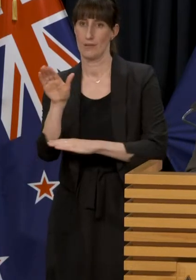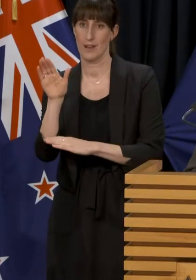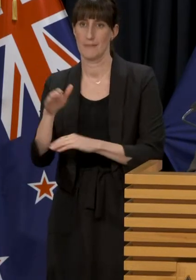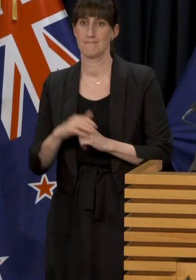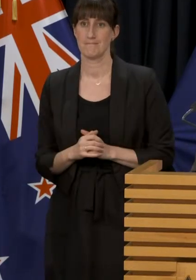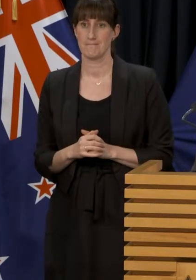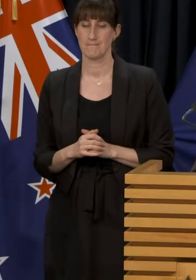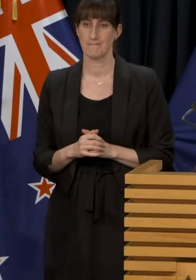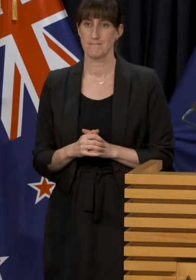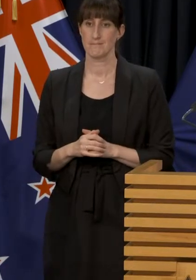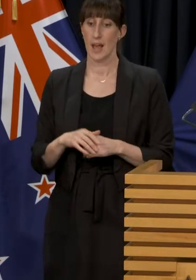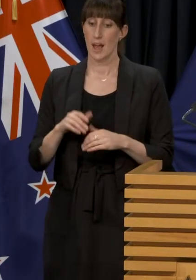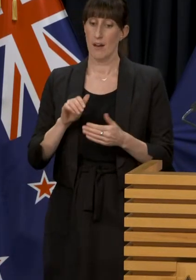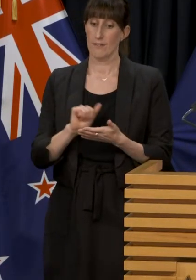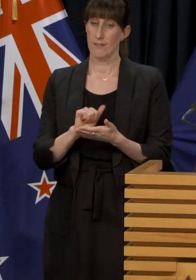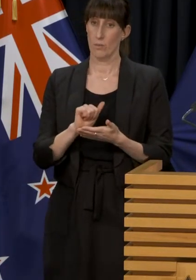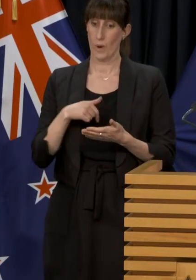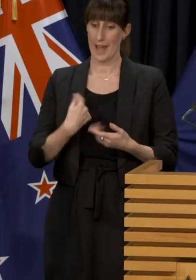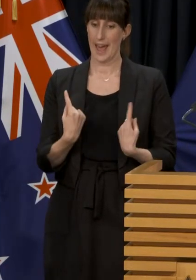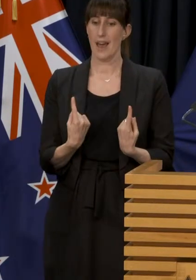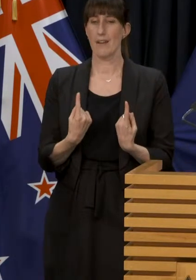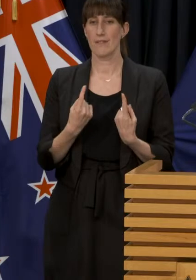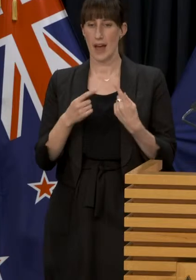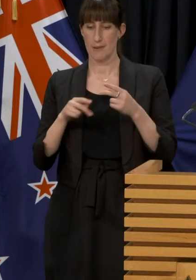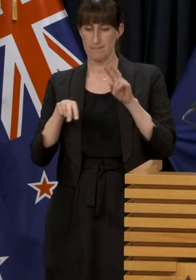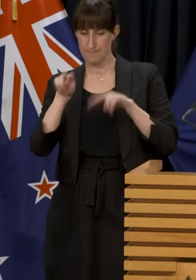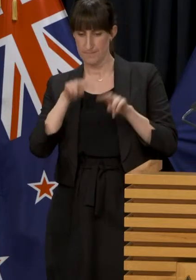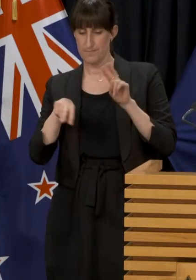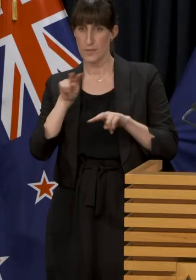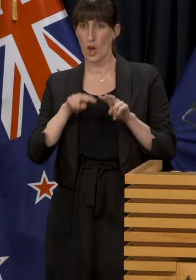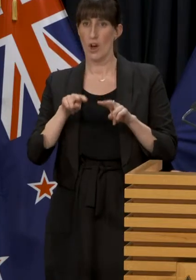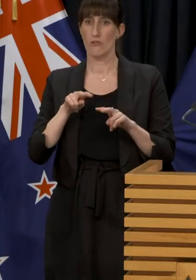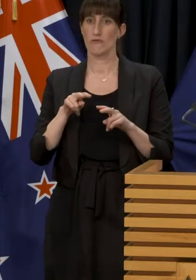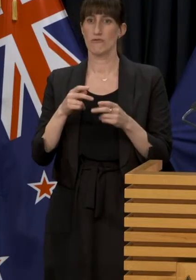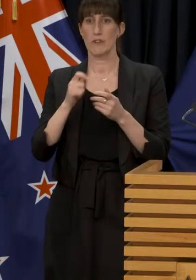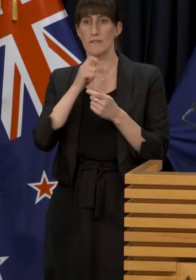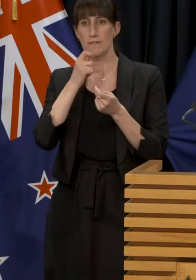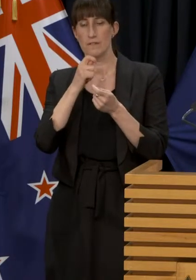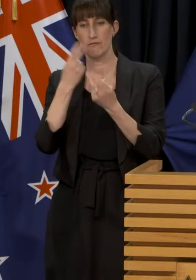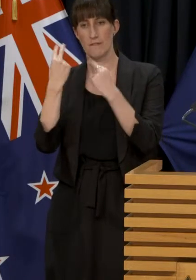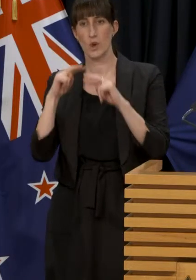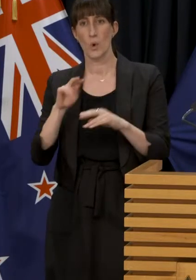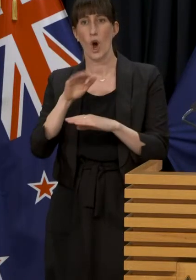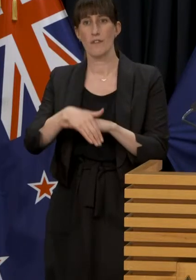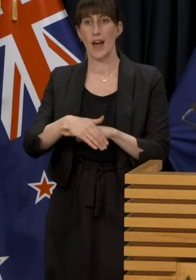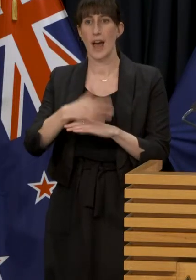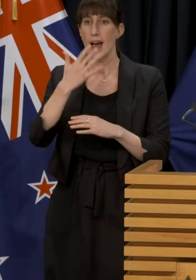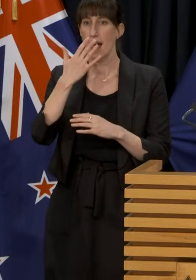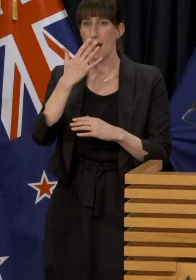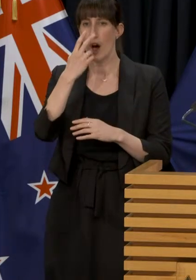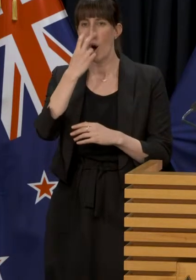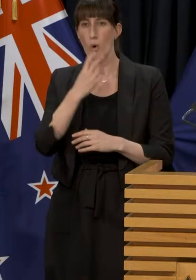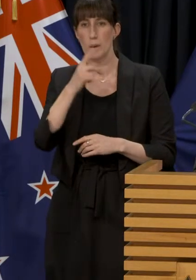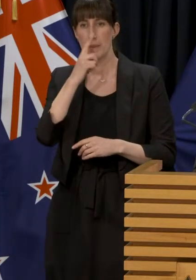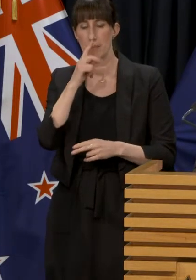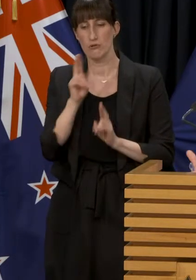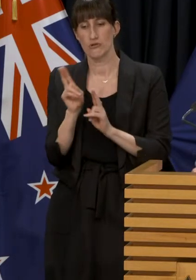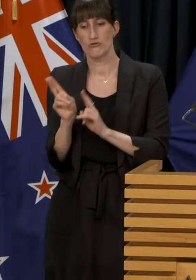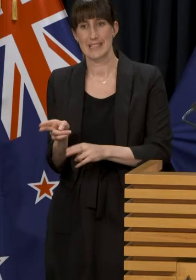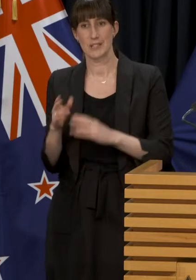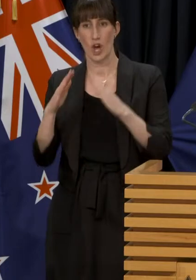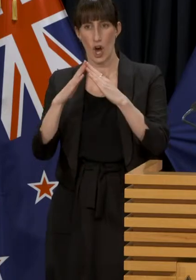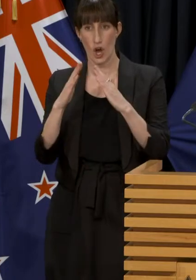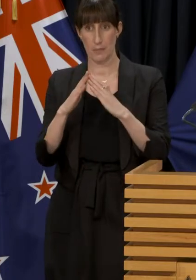our action plan on aged residential care, which is addressing the recommendations of the independent review